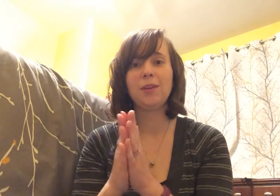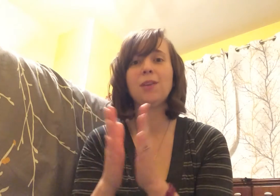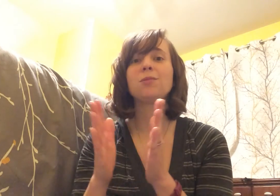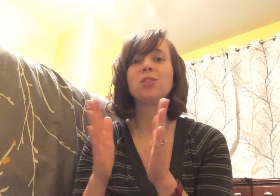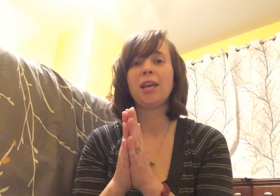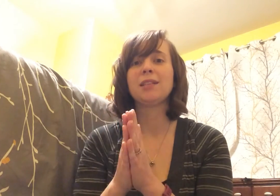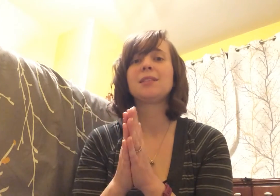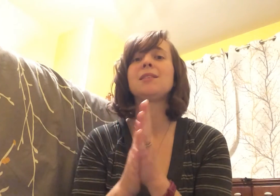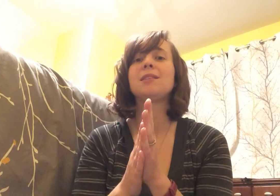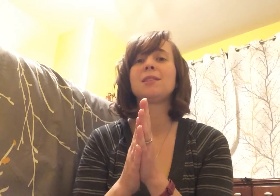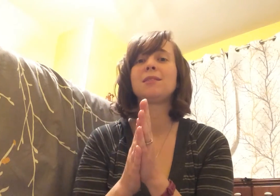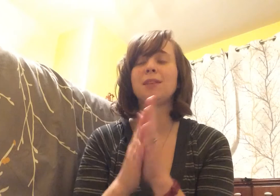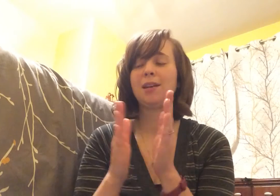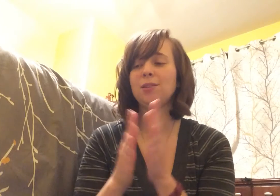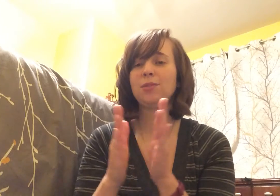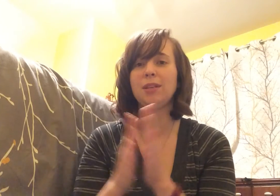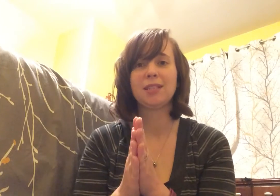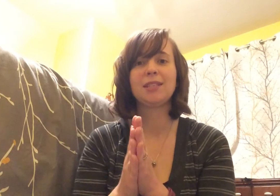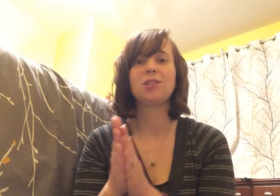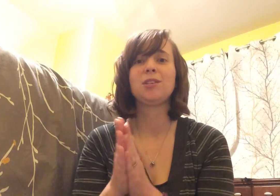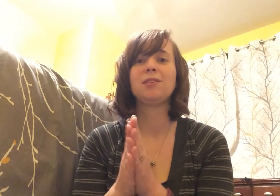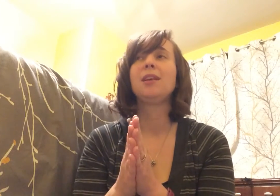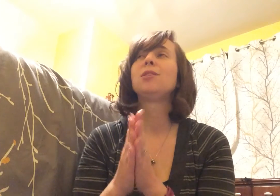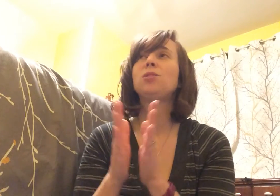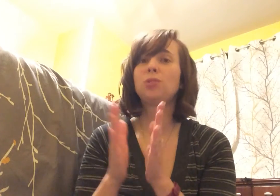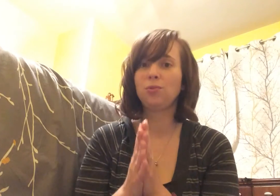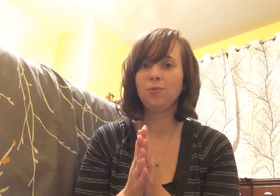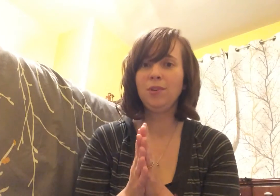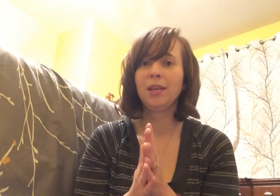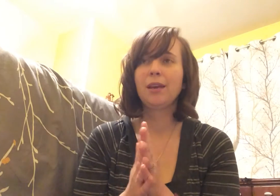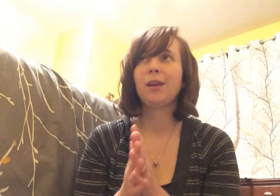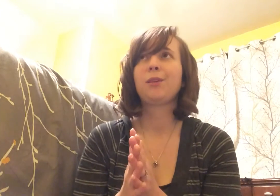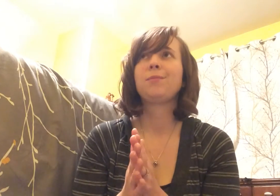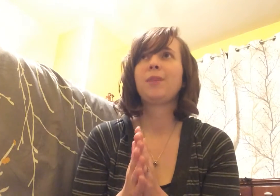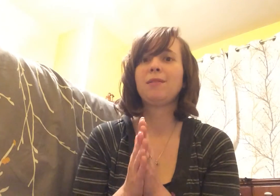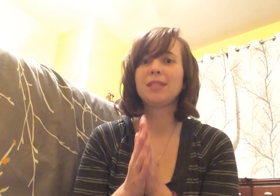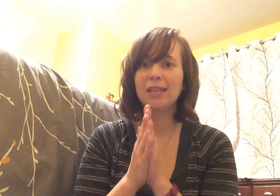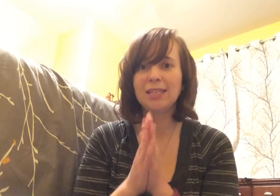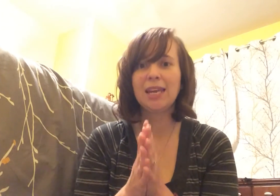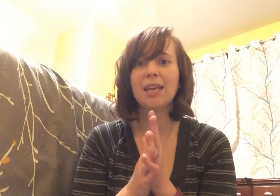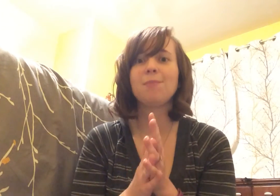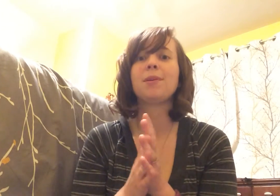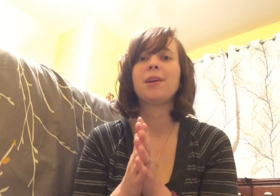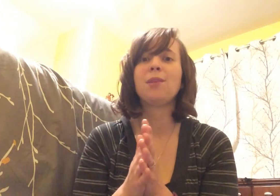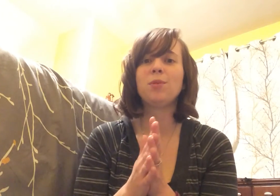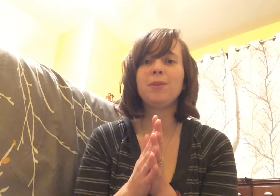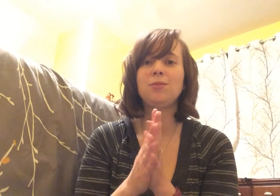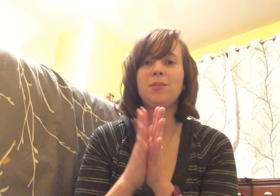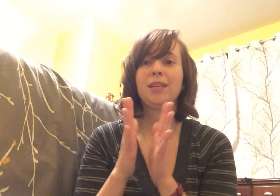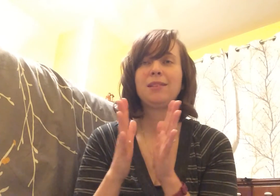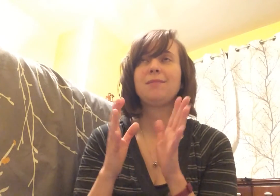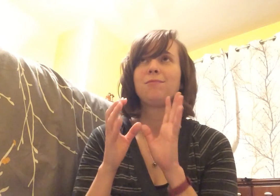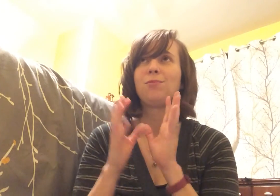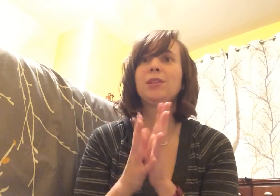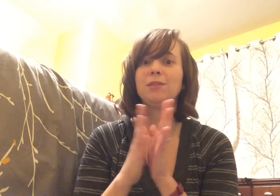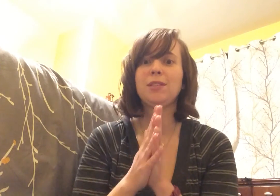video chats to kind of do the next session soon. Haven't set a date yet, but I will be doing that relatively